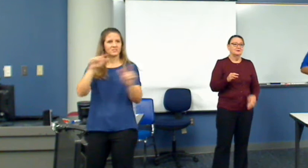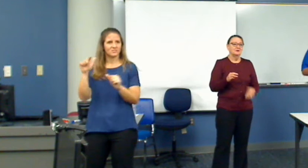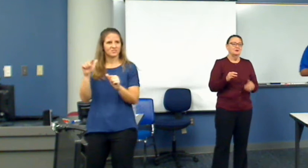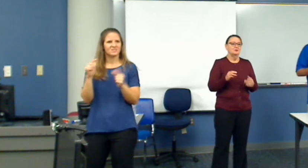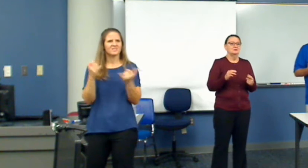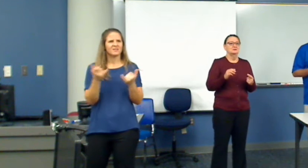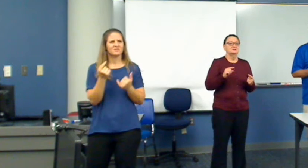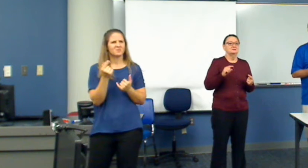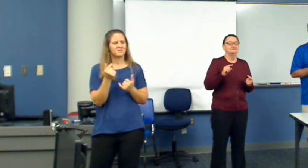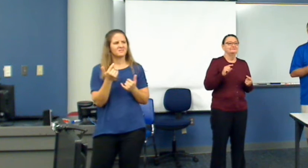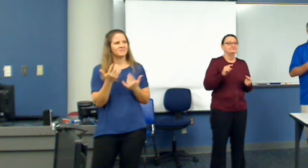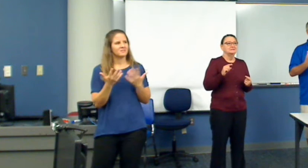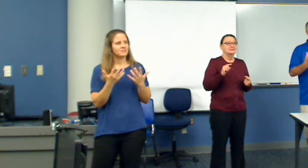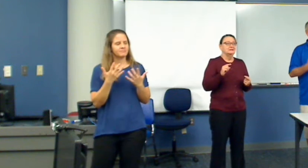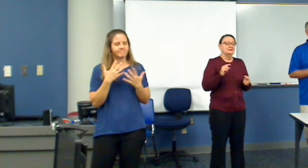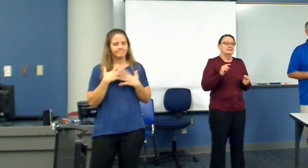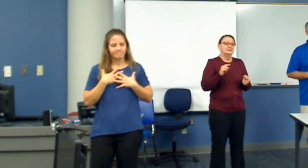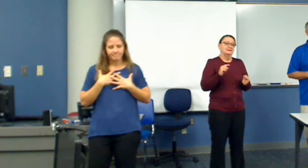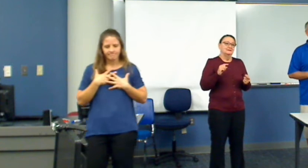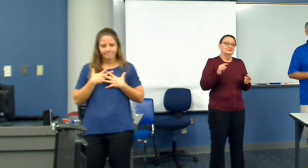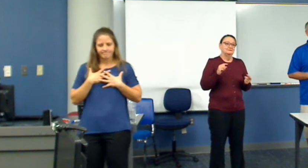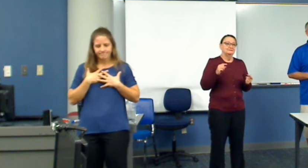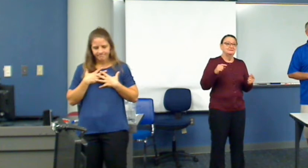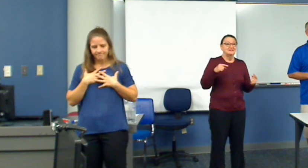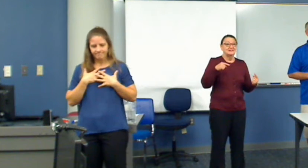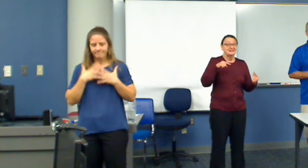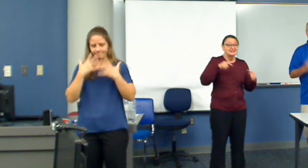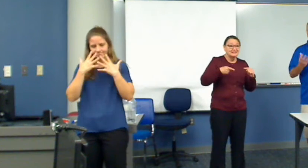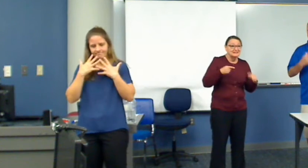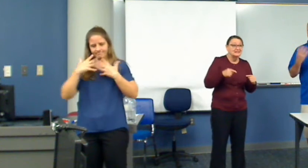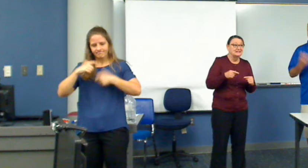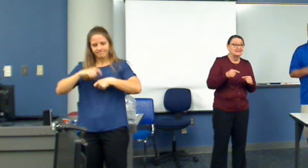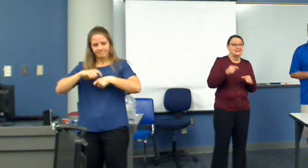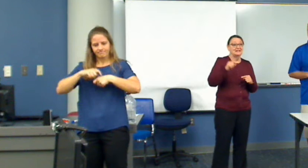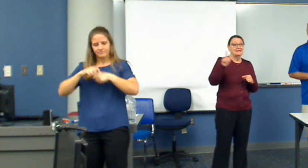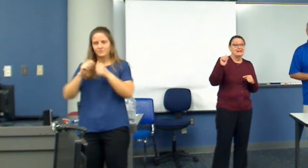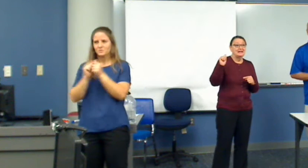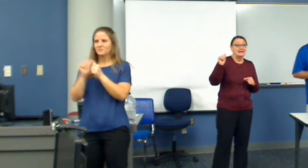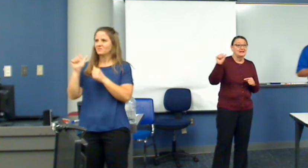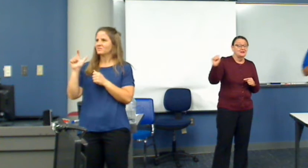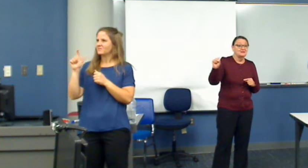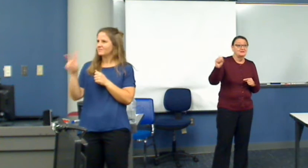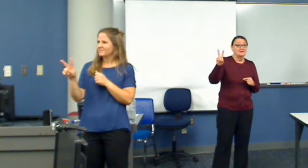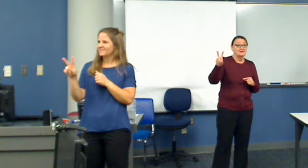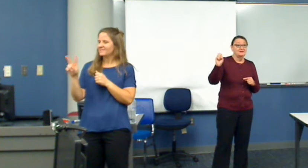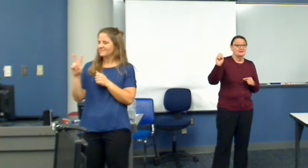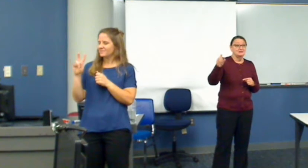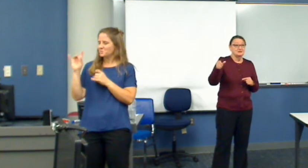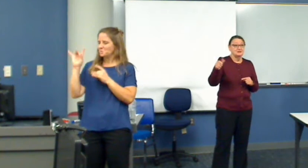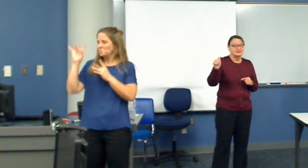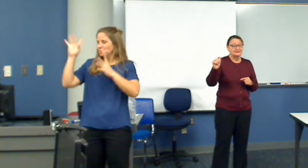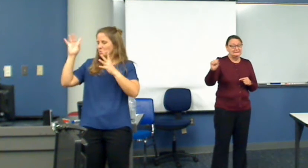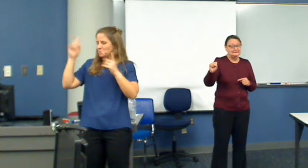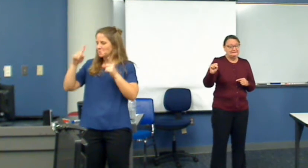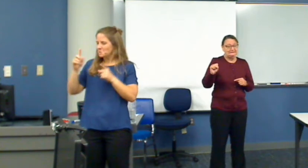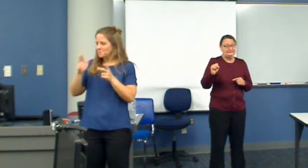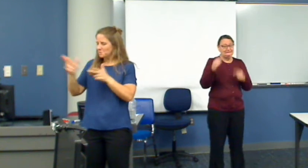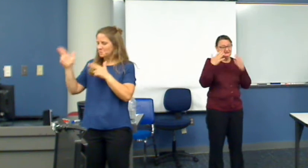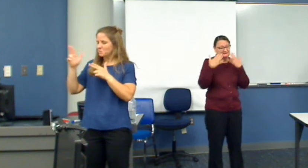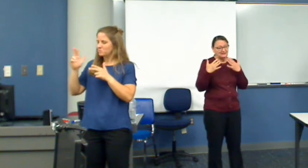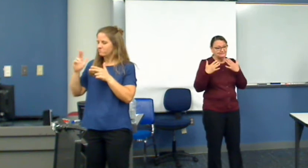Las Vegas and everything, so, you know, we kind of heard this all weekend. So if you're ready to get started,